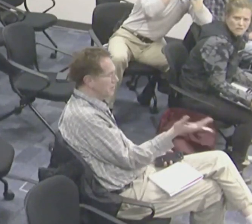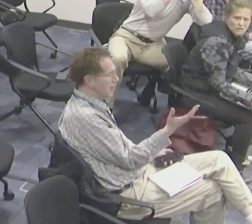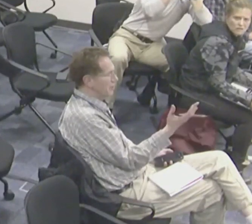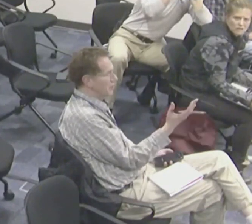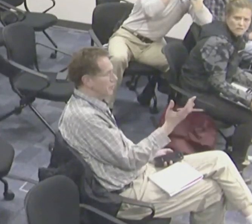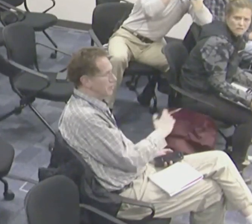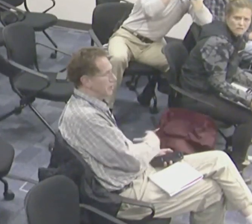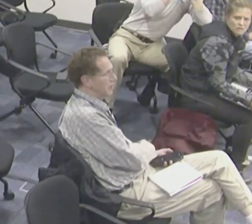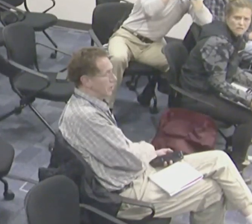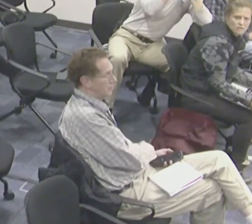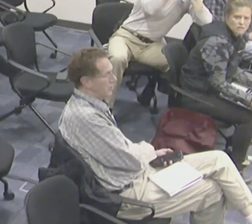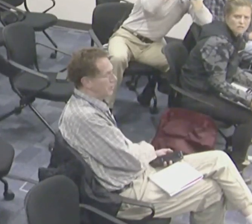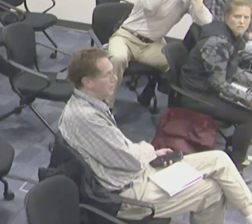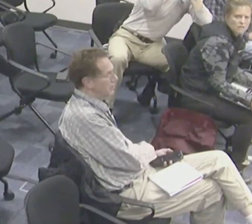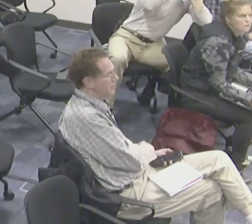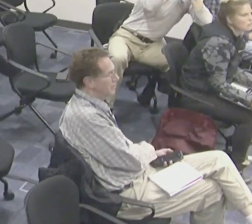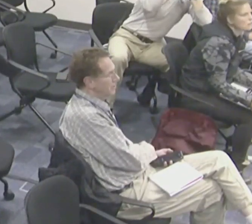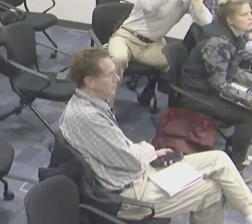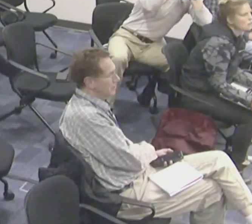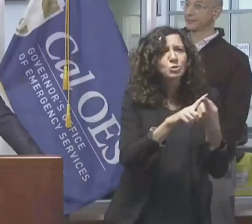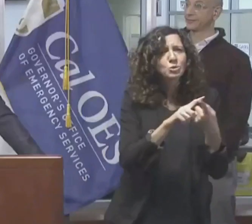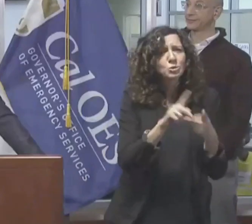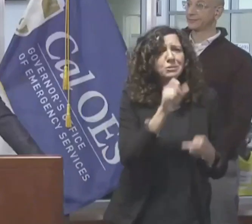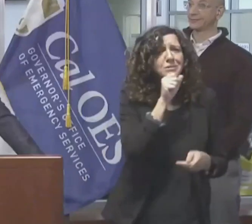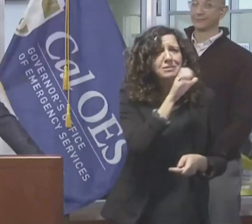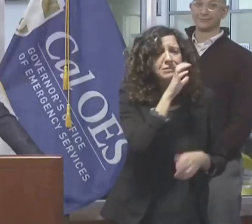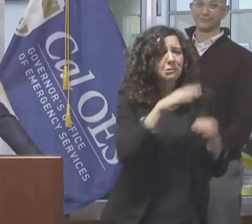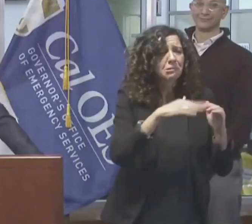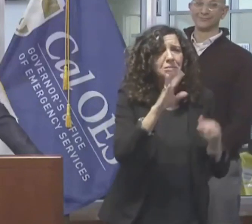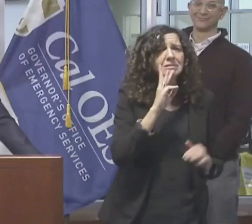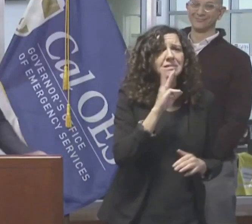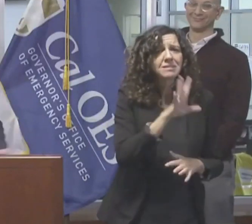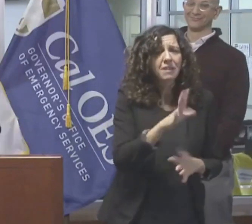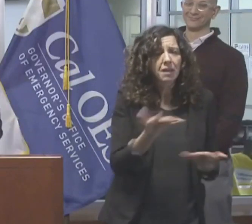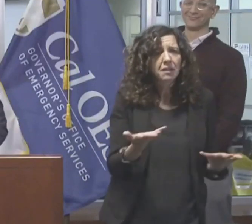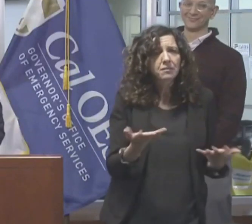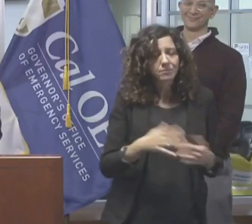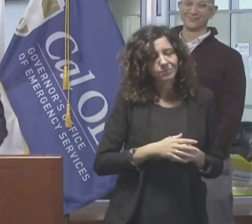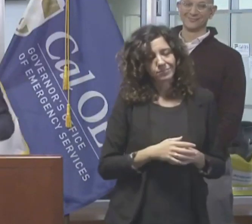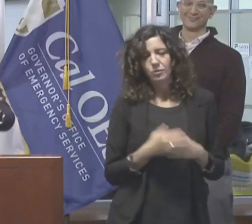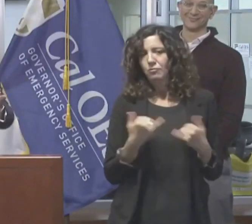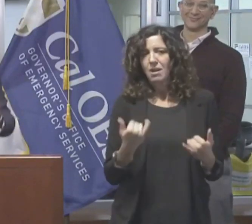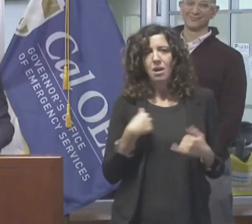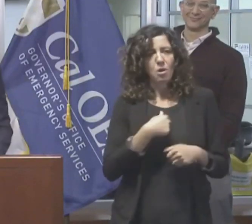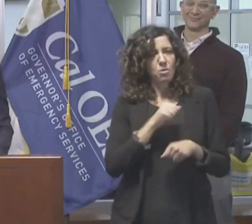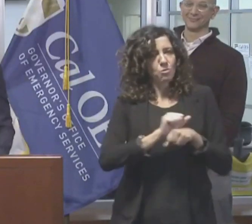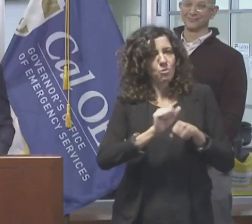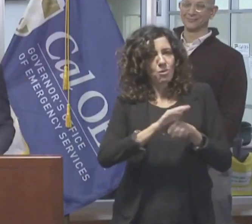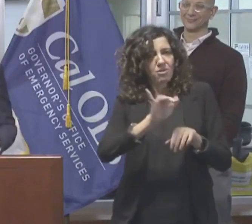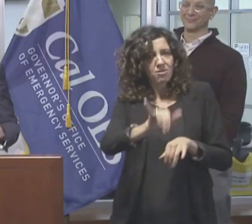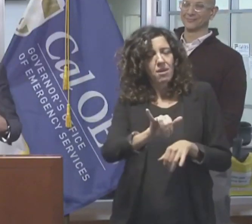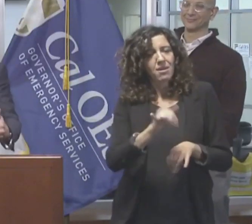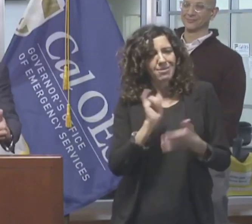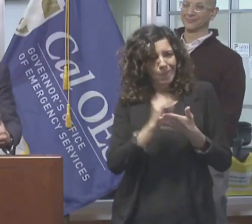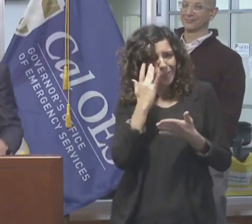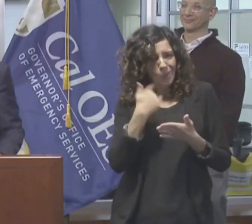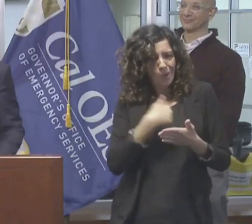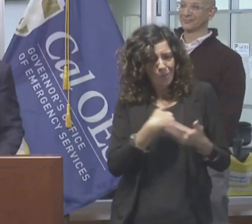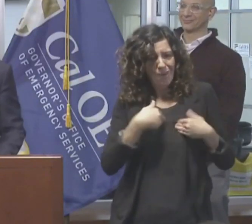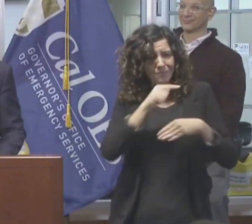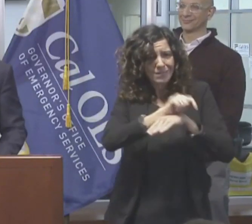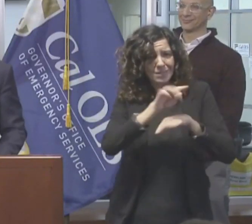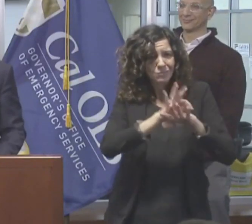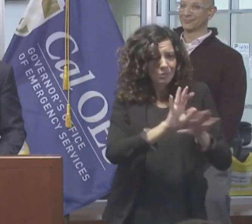of 65-year-olds and up? That's what we're working on. That's why all these teams have been assembled. That's what we're working on for days. But let me just tell you this. We have